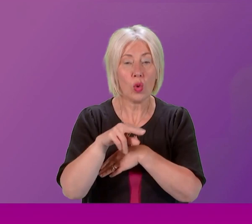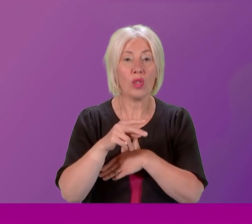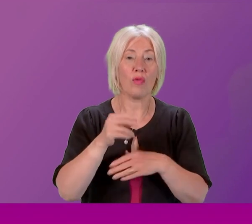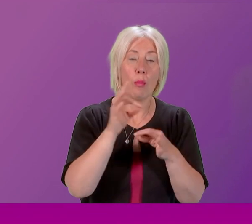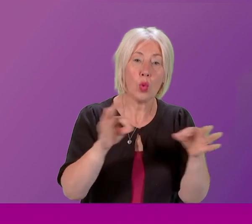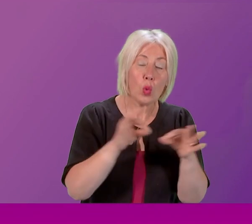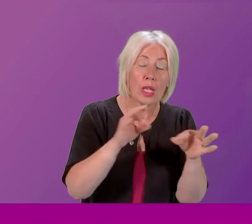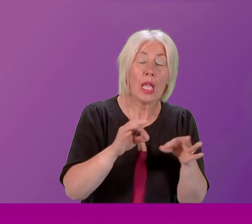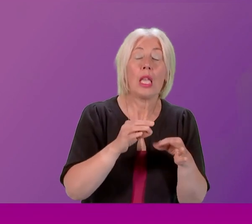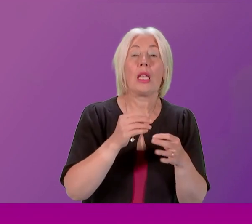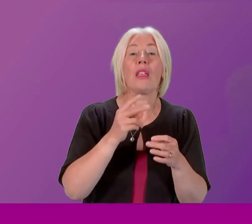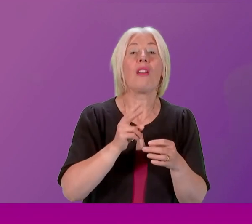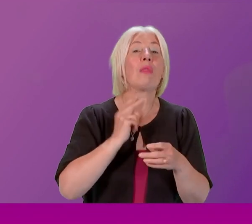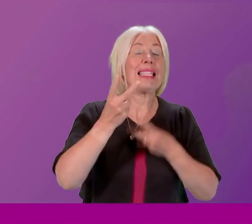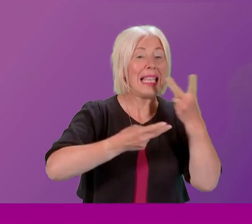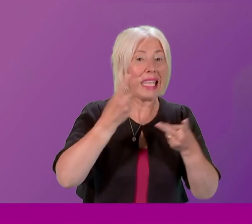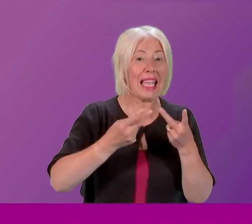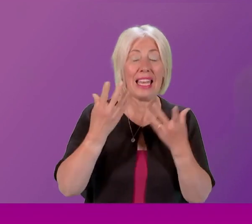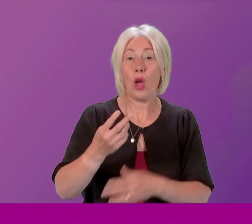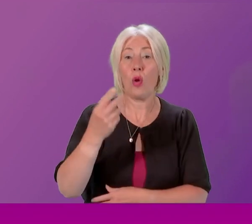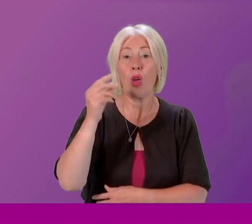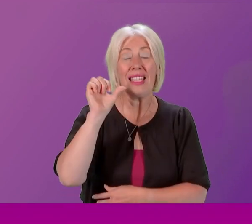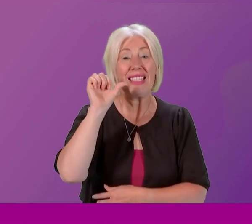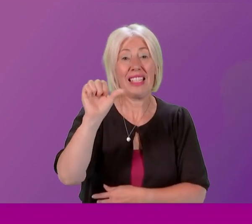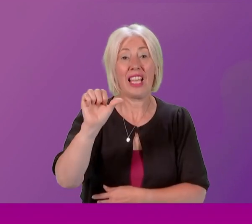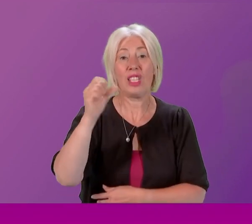are 615. So we've removed a